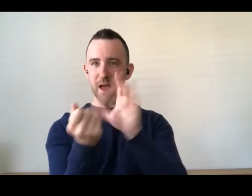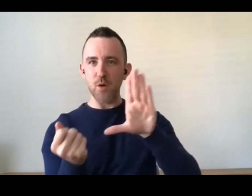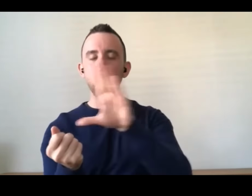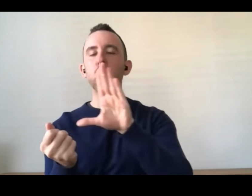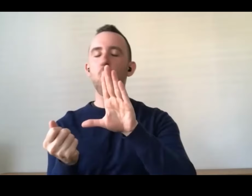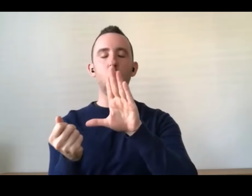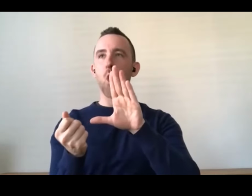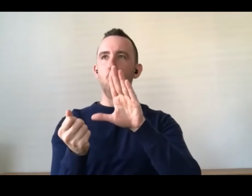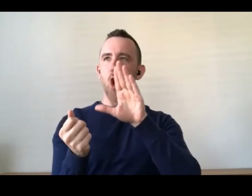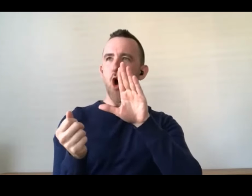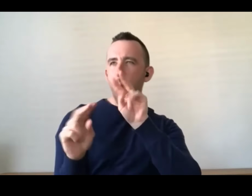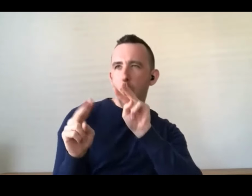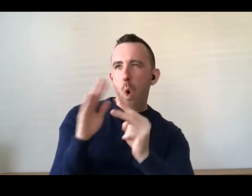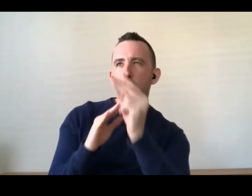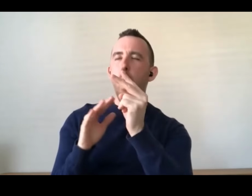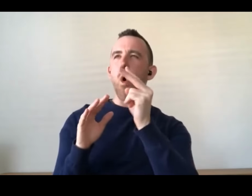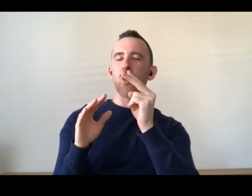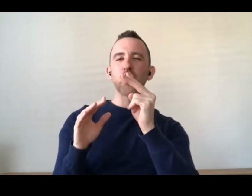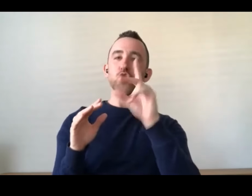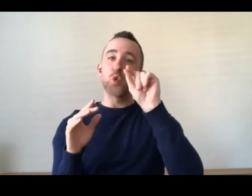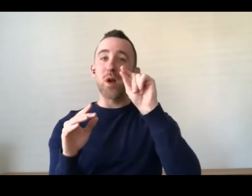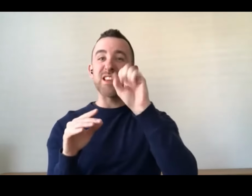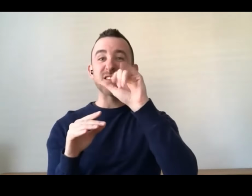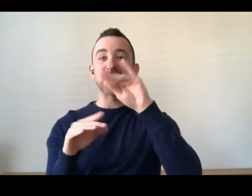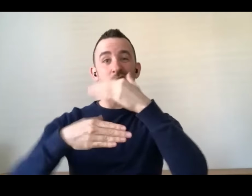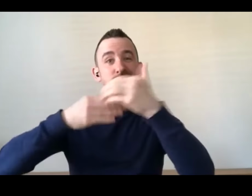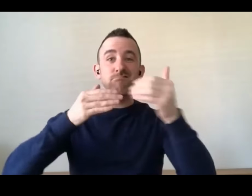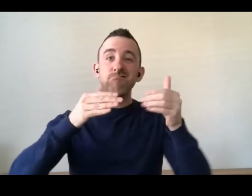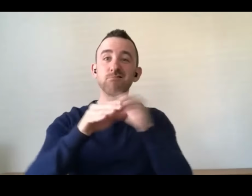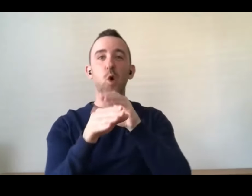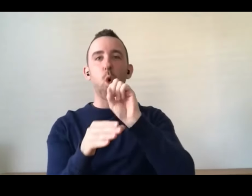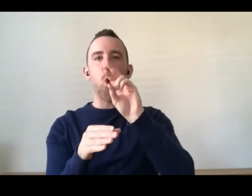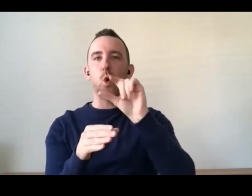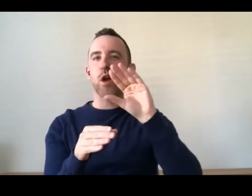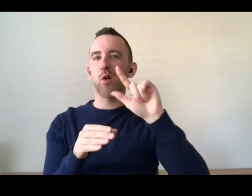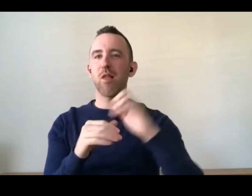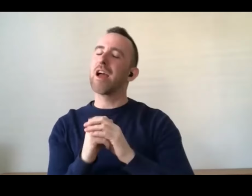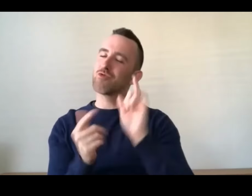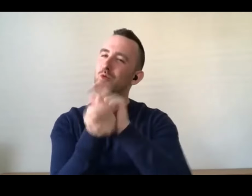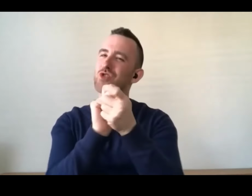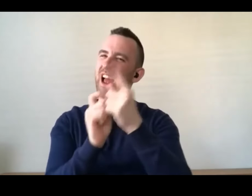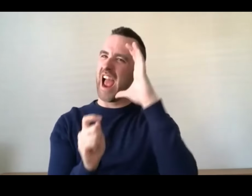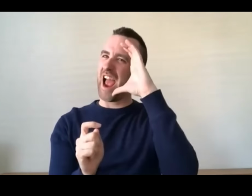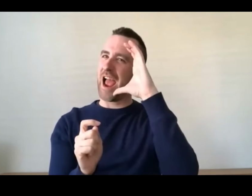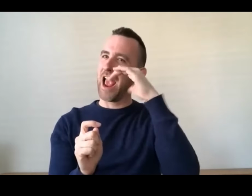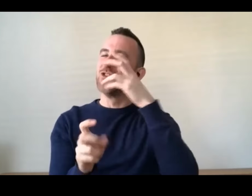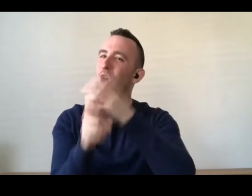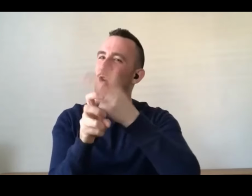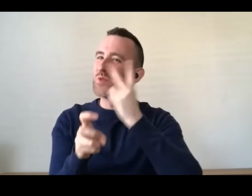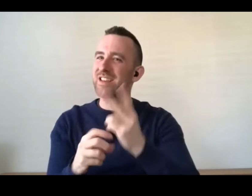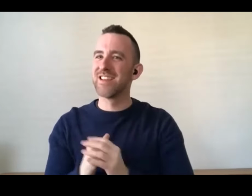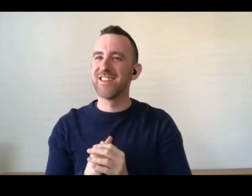oracle, your 20-sided oracle. I should probably change this because it's a little hard to see.